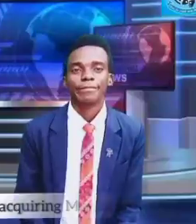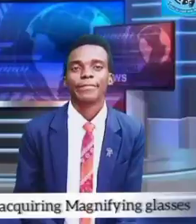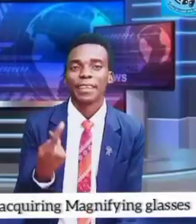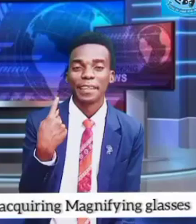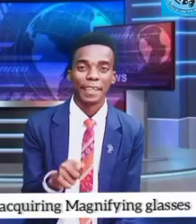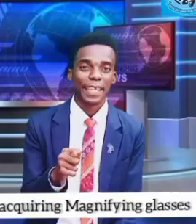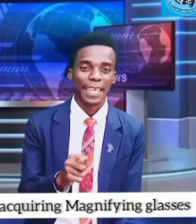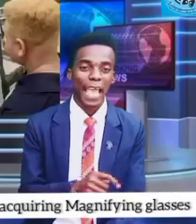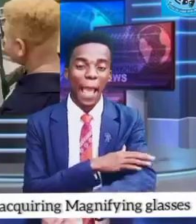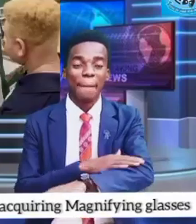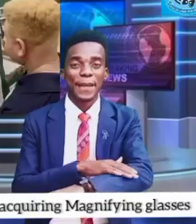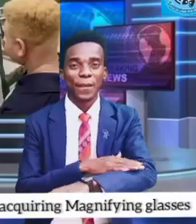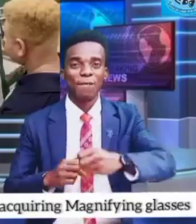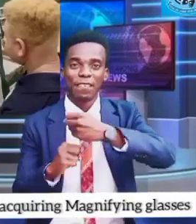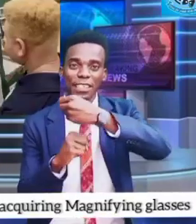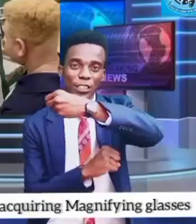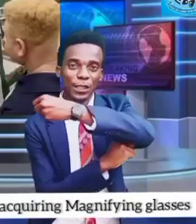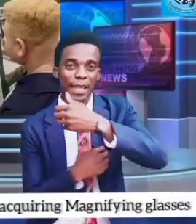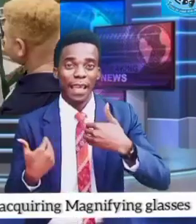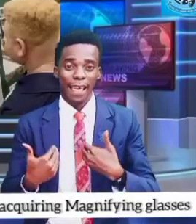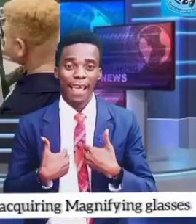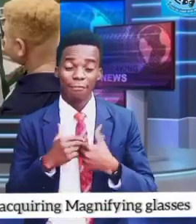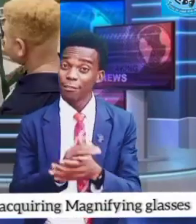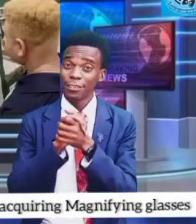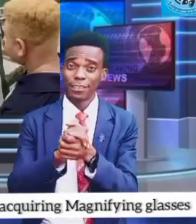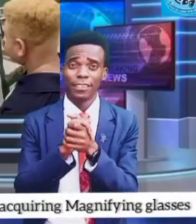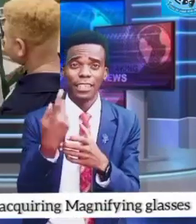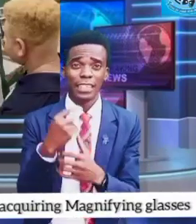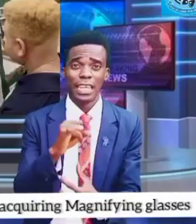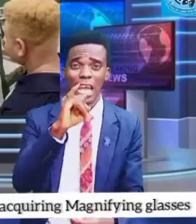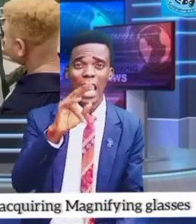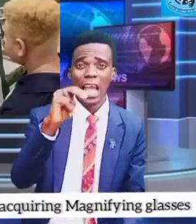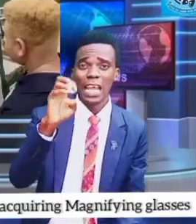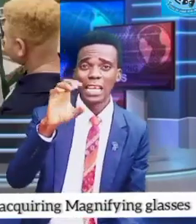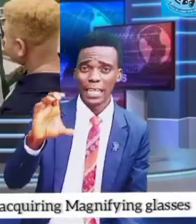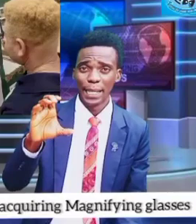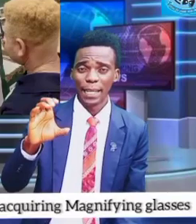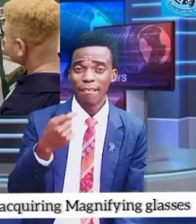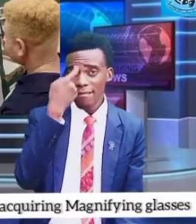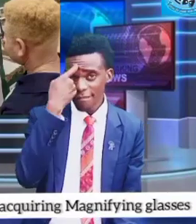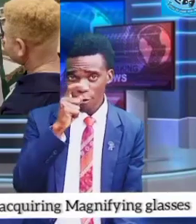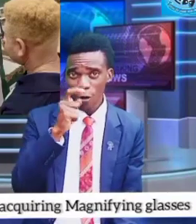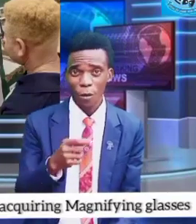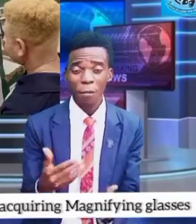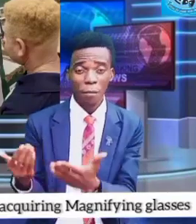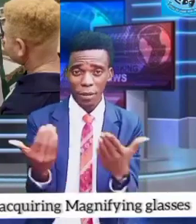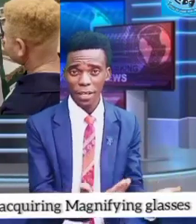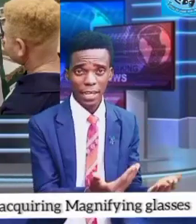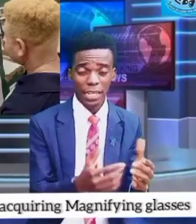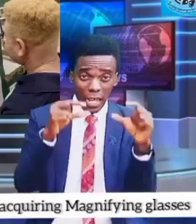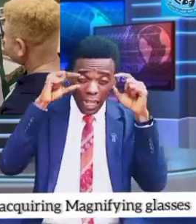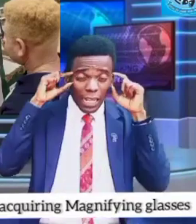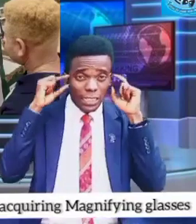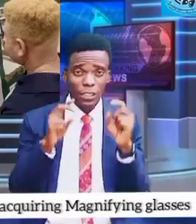The Abino Foundation has commended the Independent National Electoral Commission (INEC) for acquiring magnifying glasses used